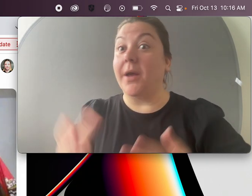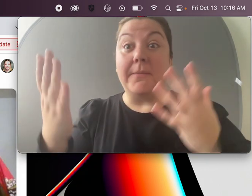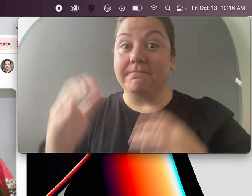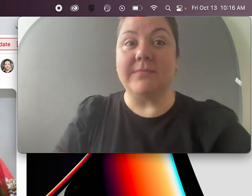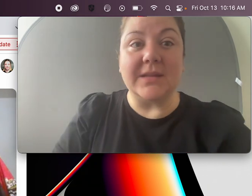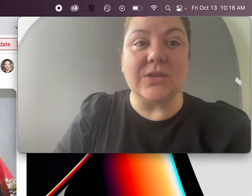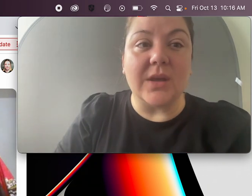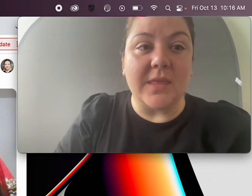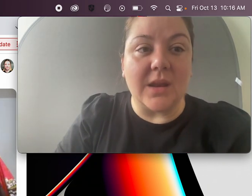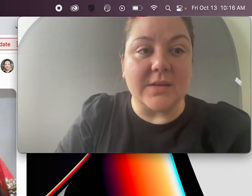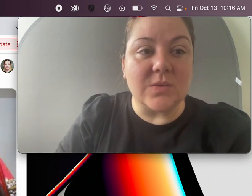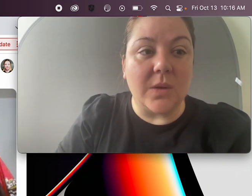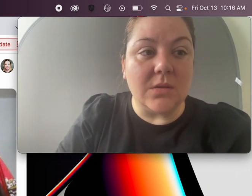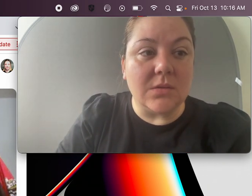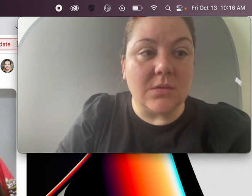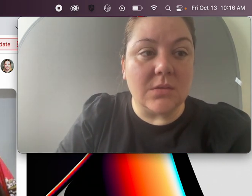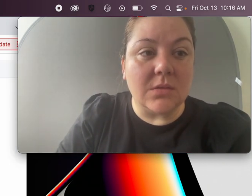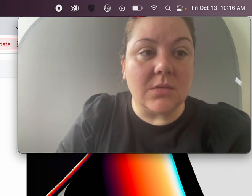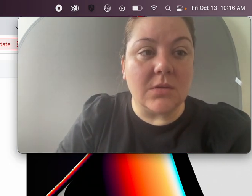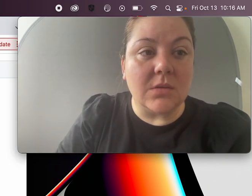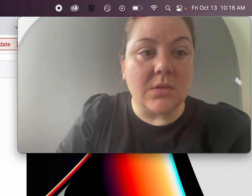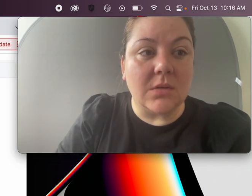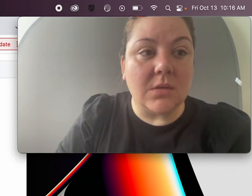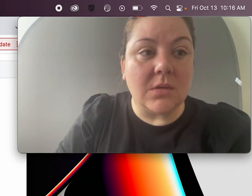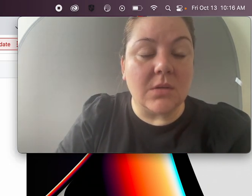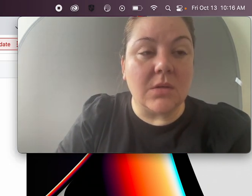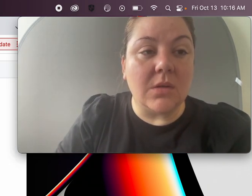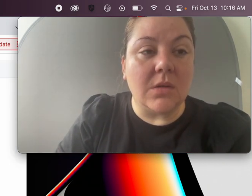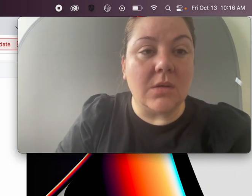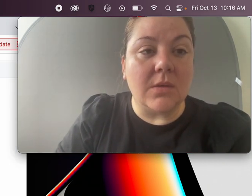Great job. Let's look at the next one.